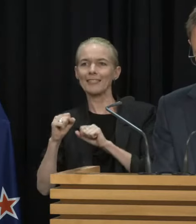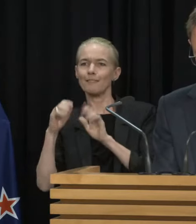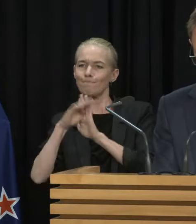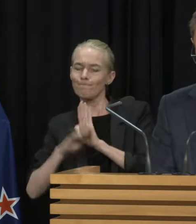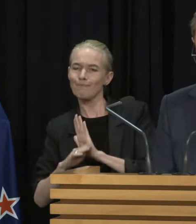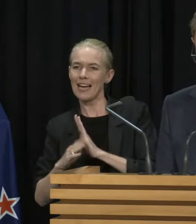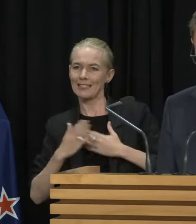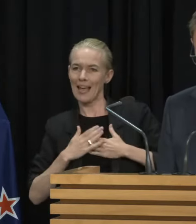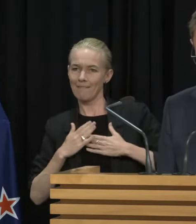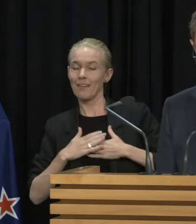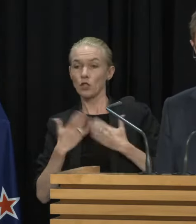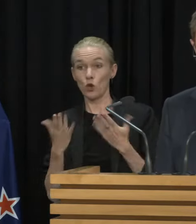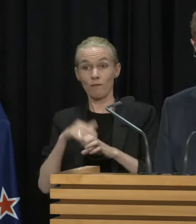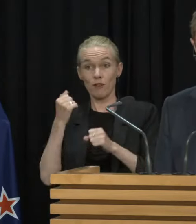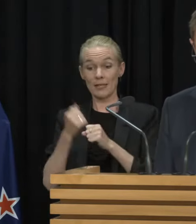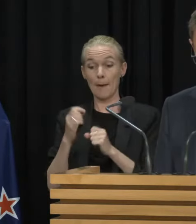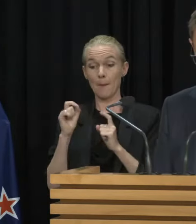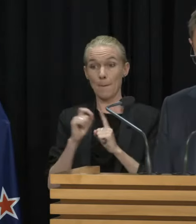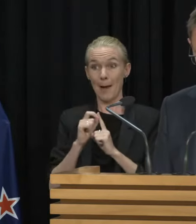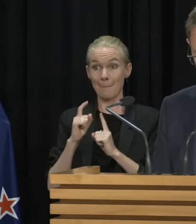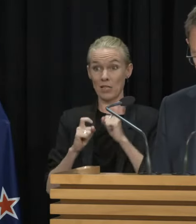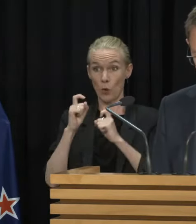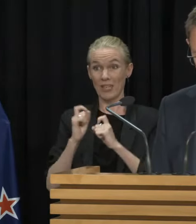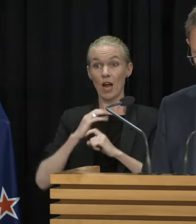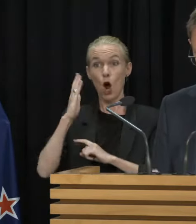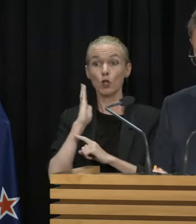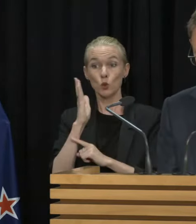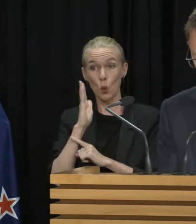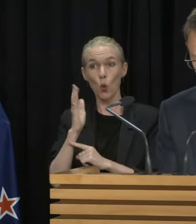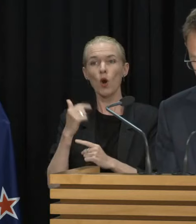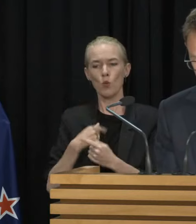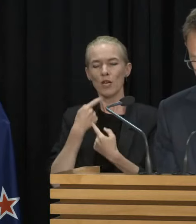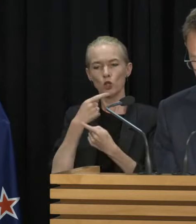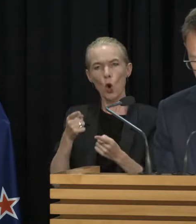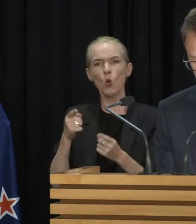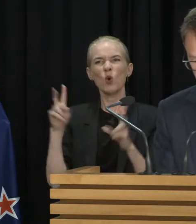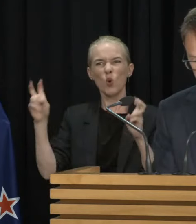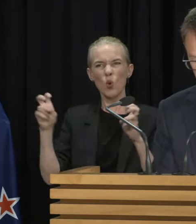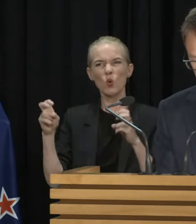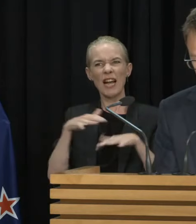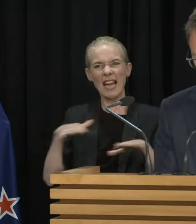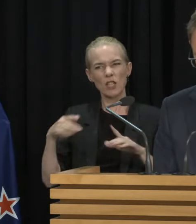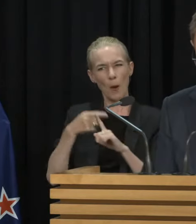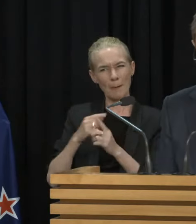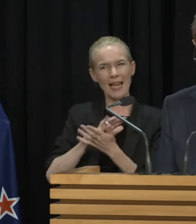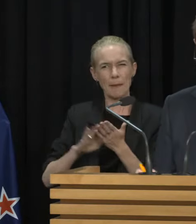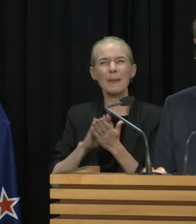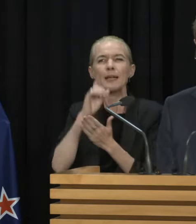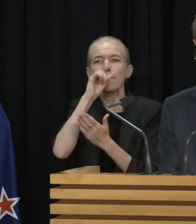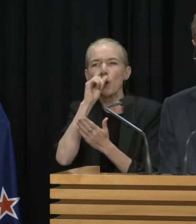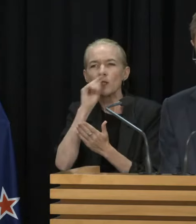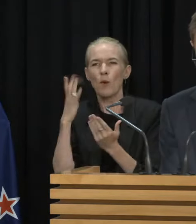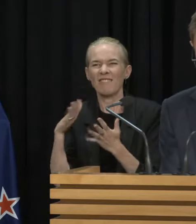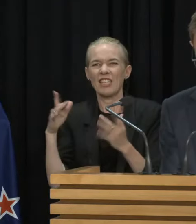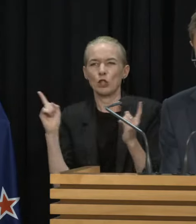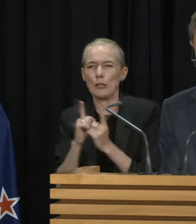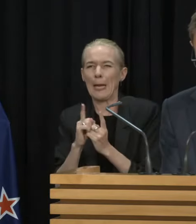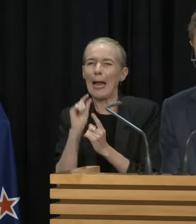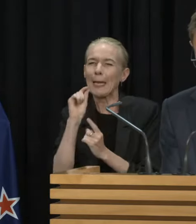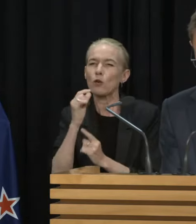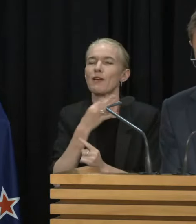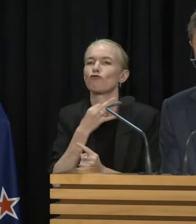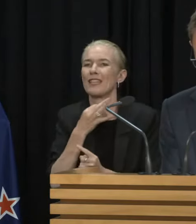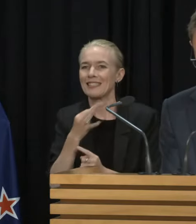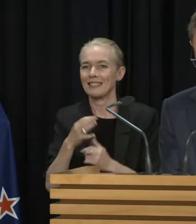plus contacts. We've also regarded all of their teachers as casual plus contacts. So despite the rest of the country moving